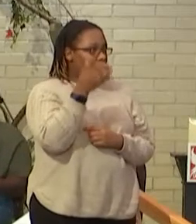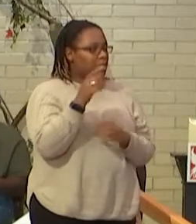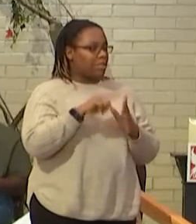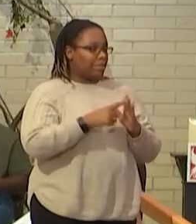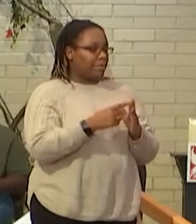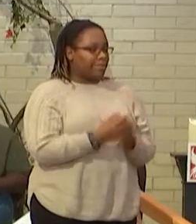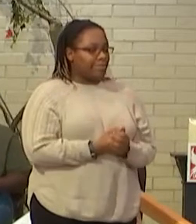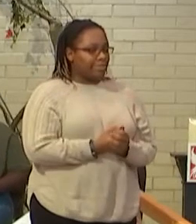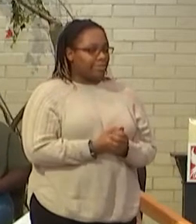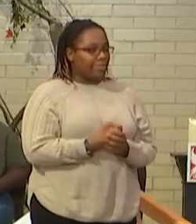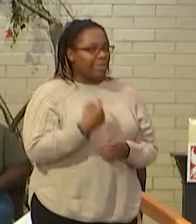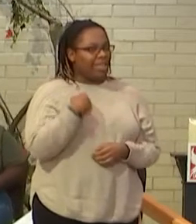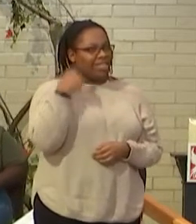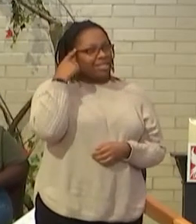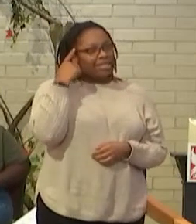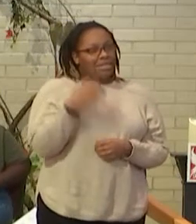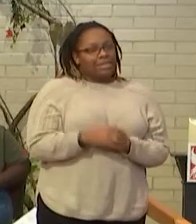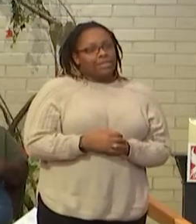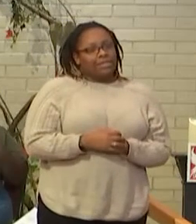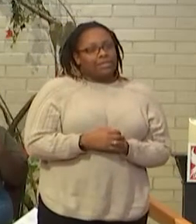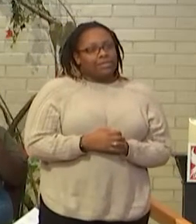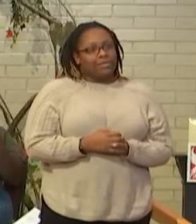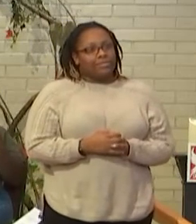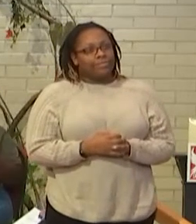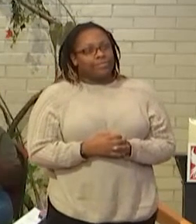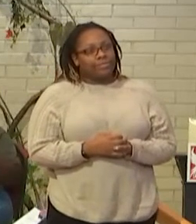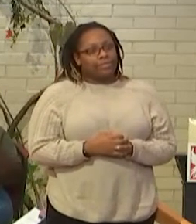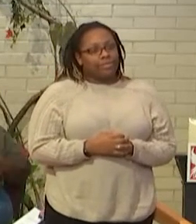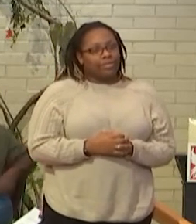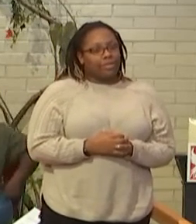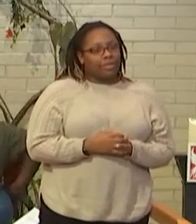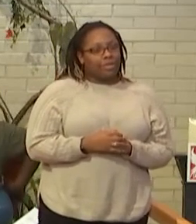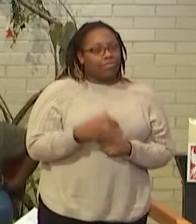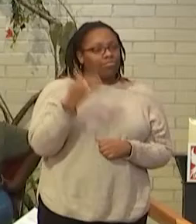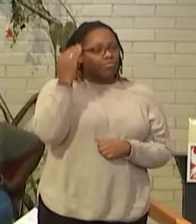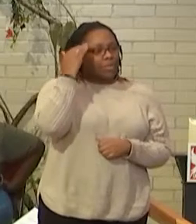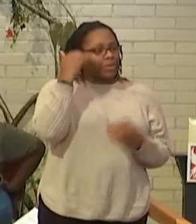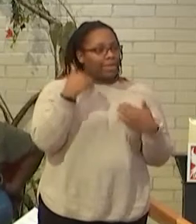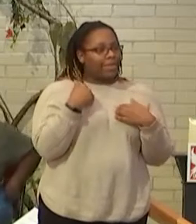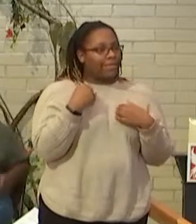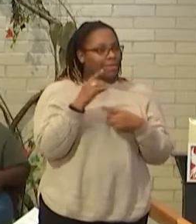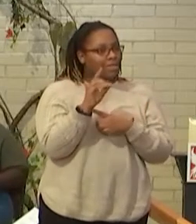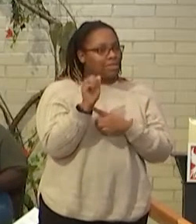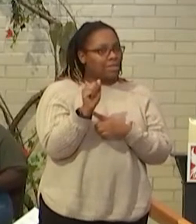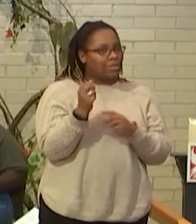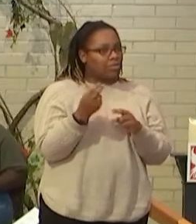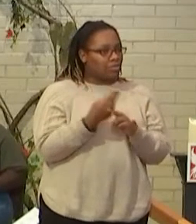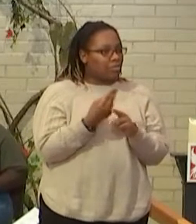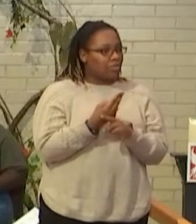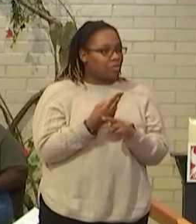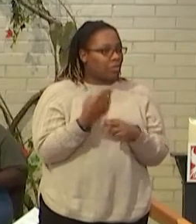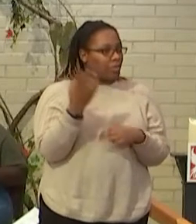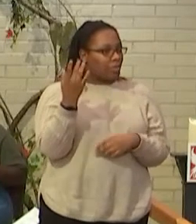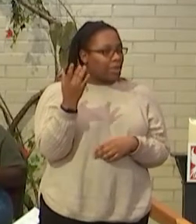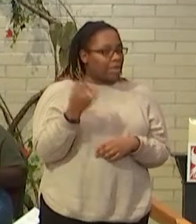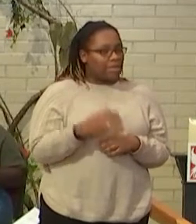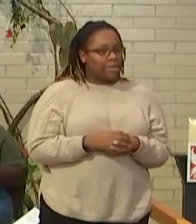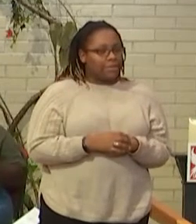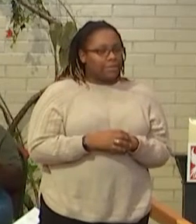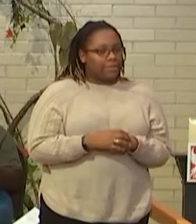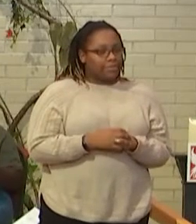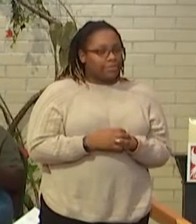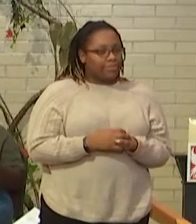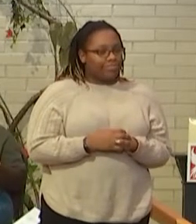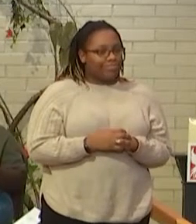I personally think just knowing that I have this learning disability is very useful, because a lot of the times I just thought I